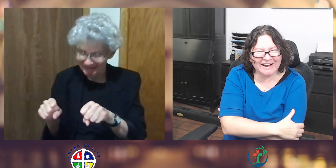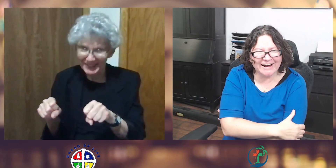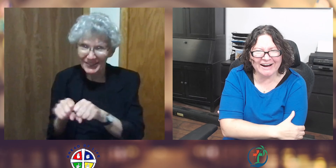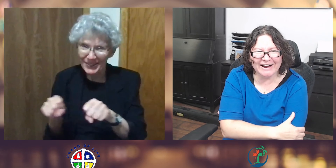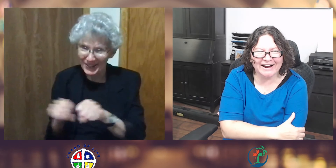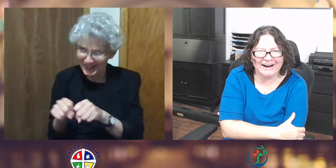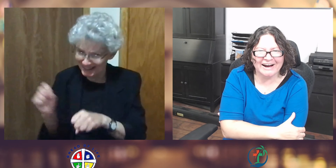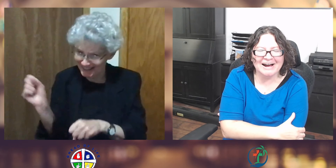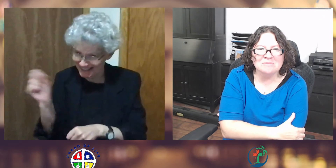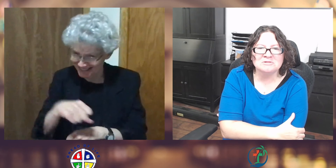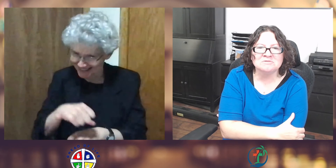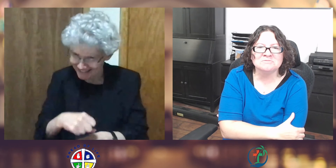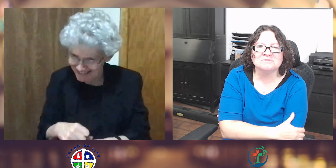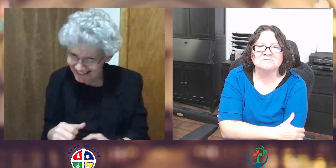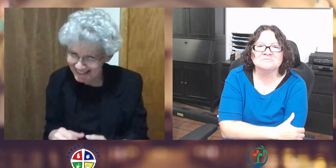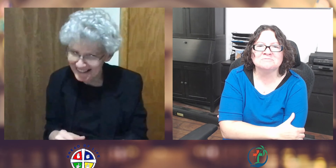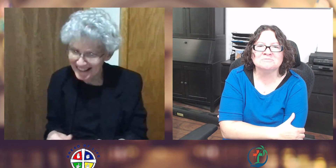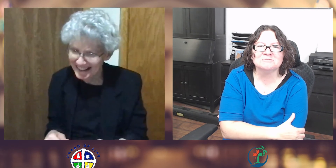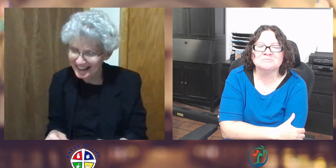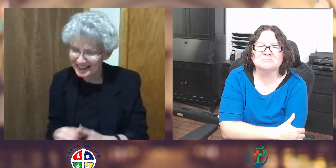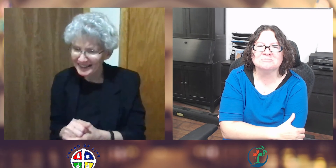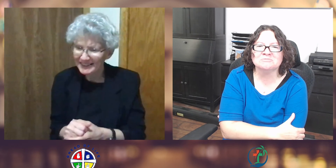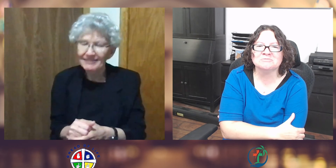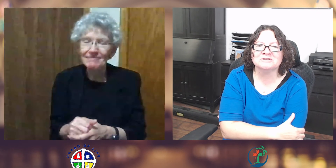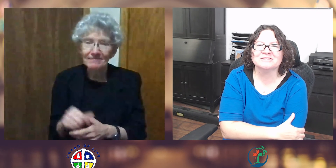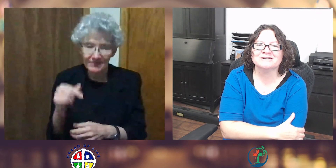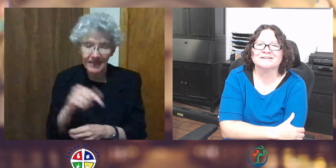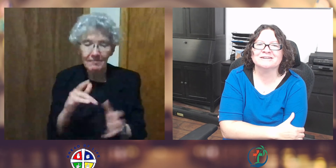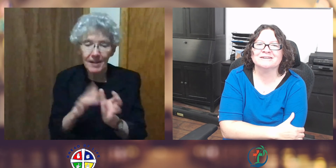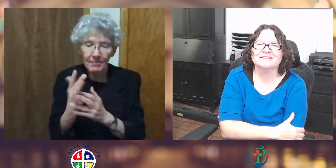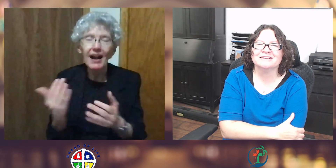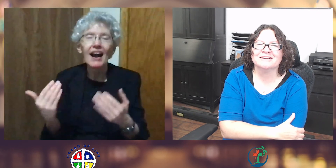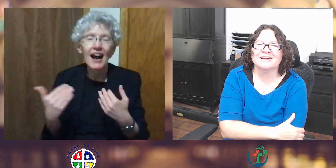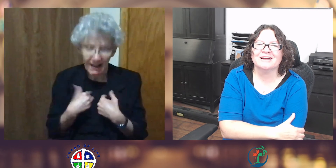Sometimes there's a lot of noise. So what are you suggesting?